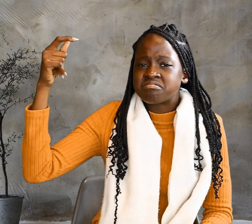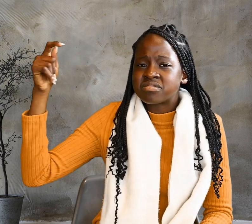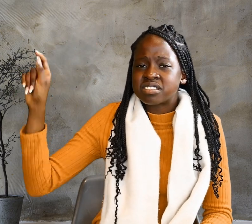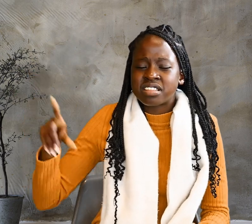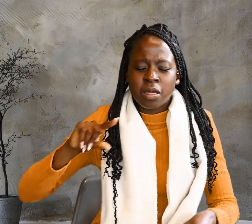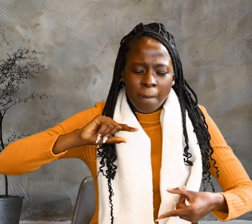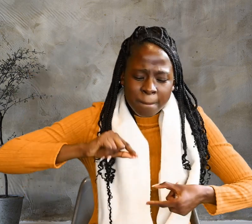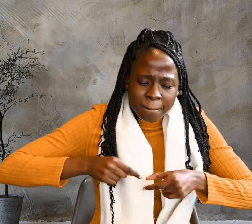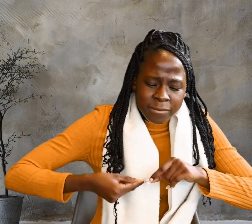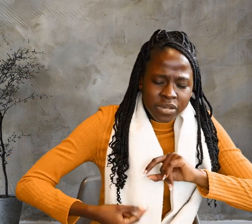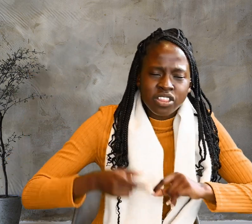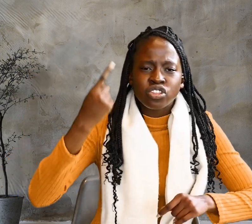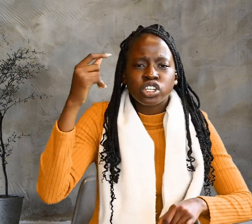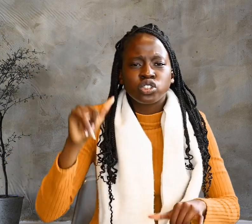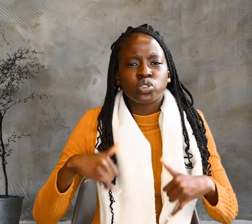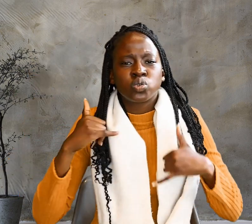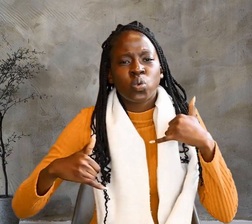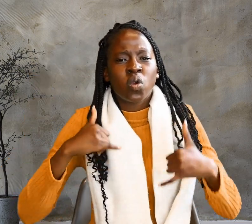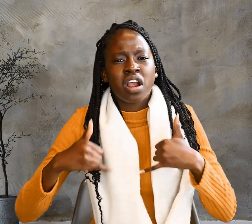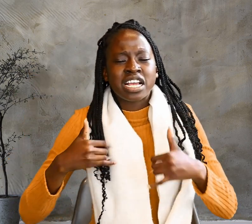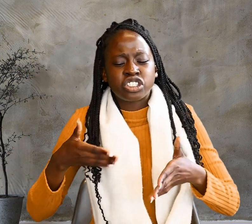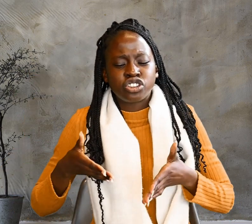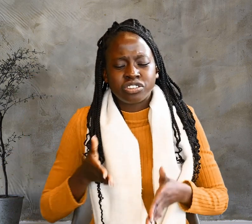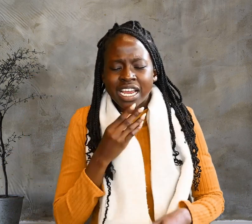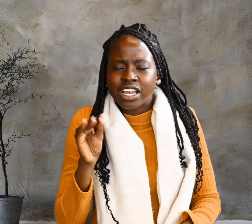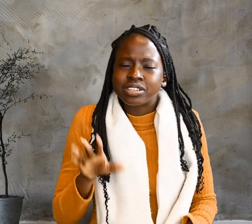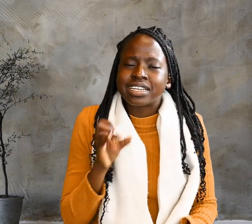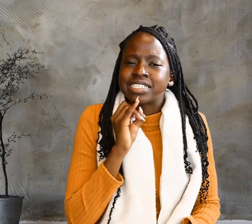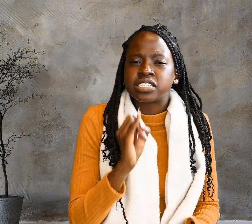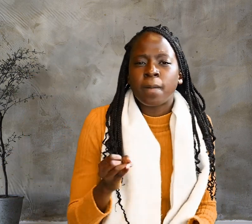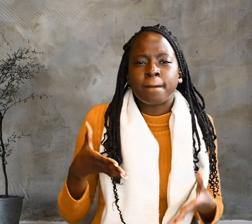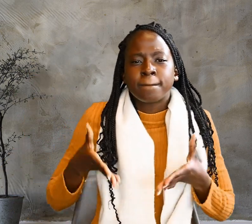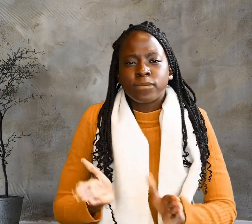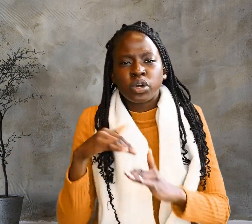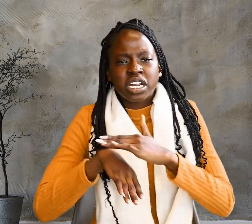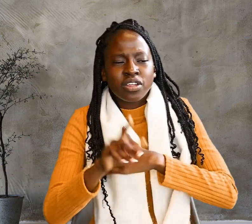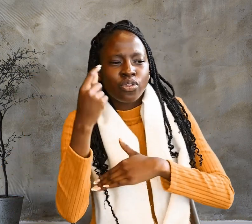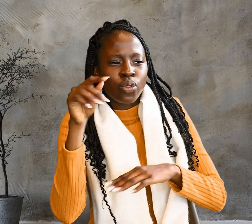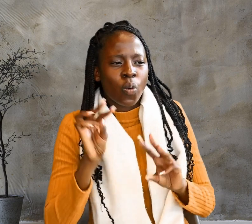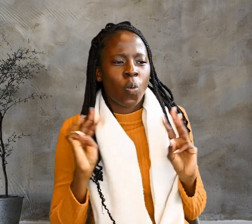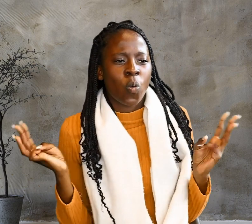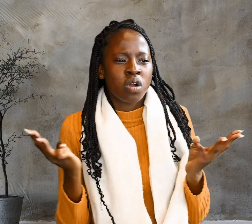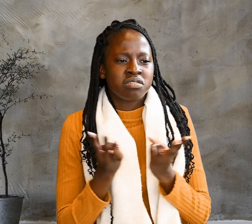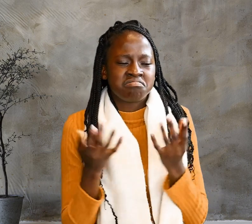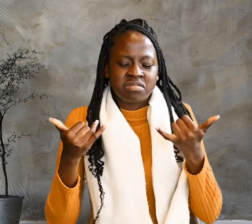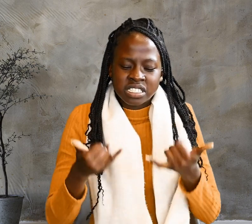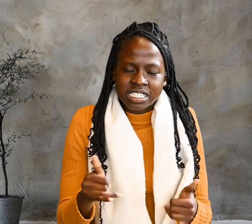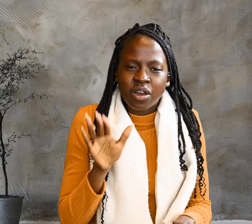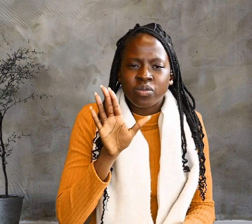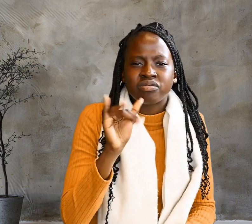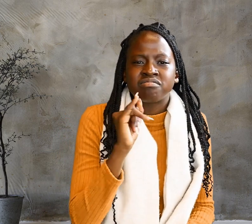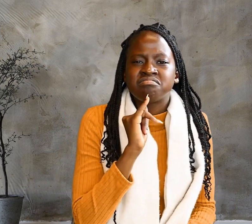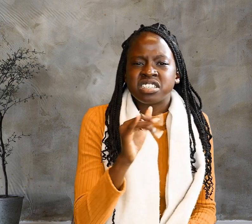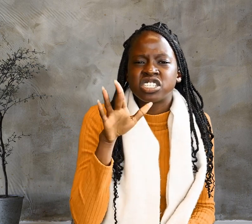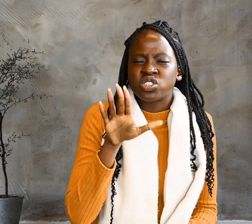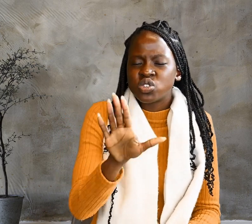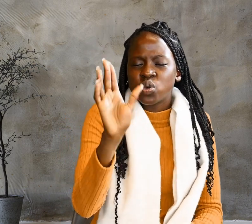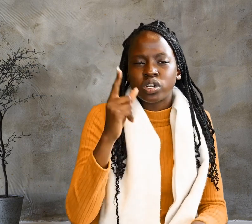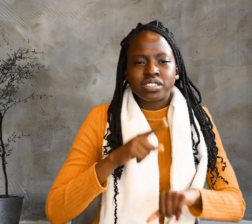world. So with you, now is your time of grief, but I will see you again,